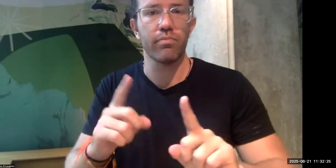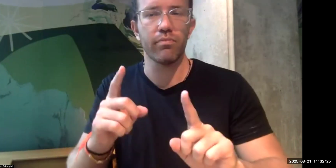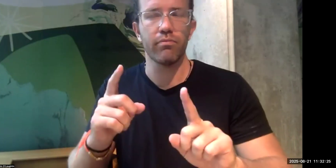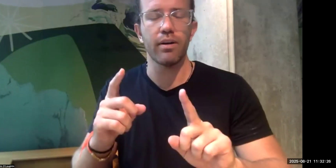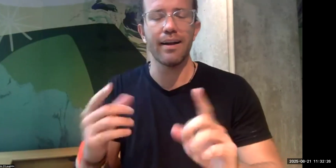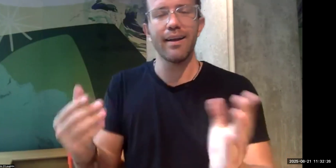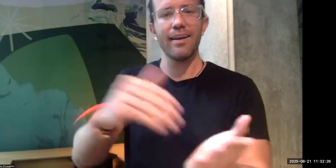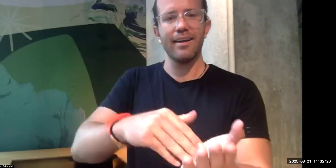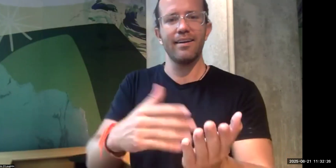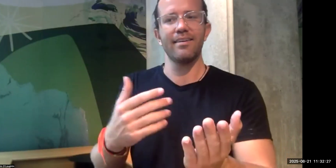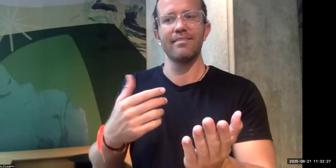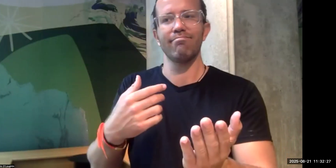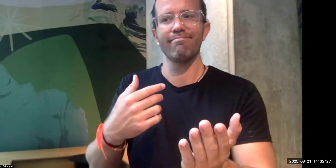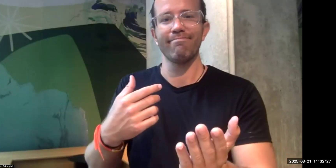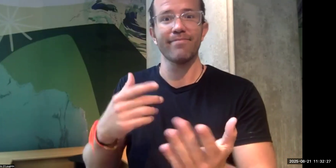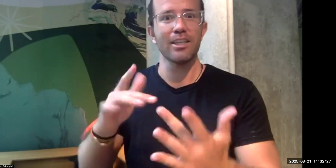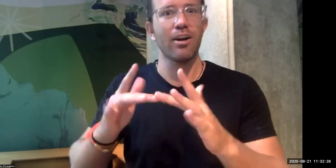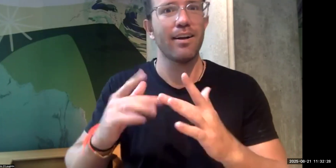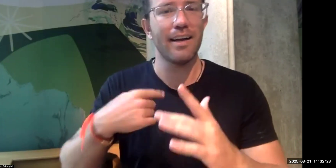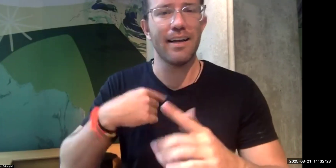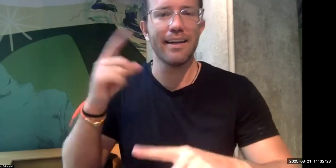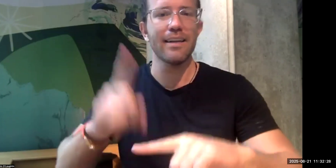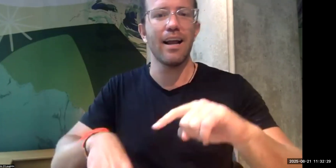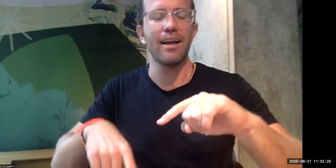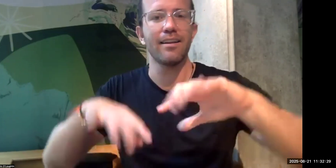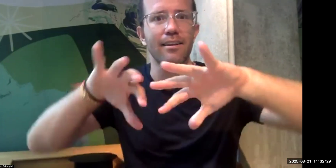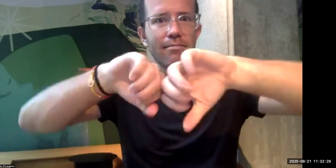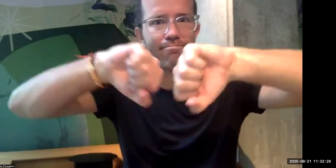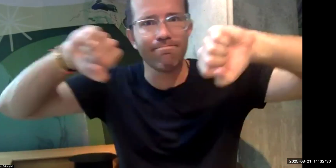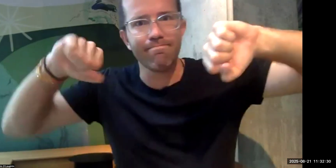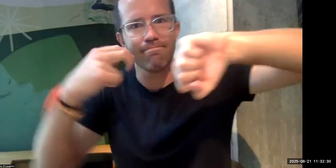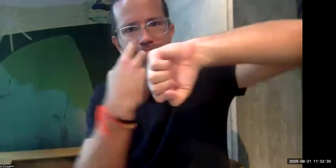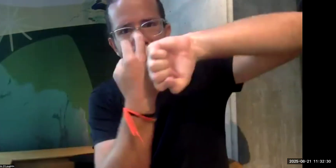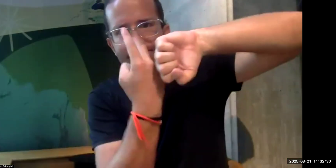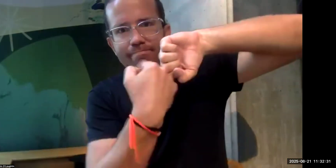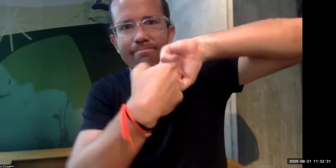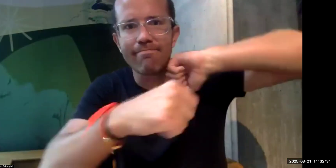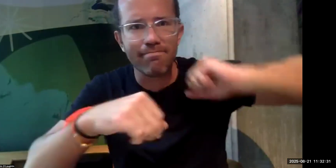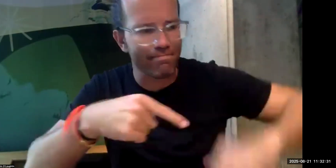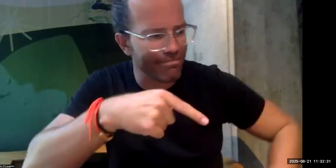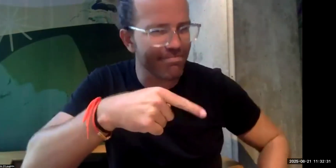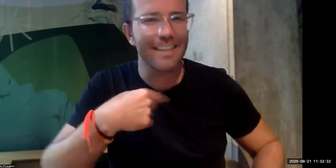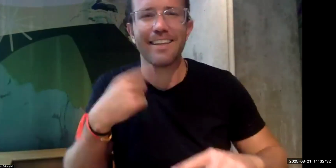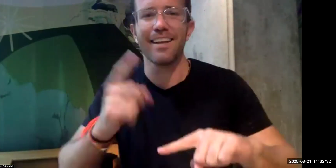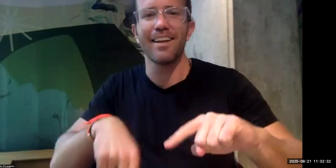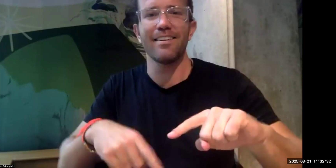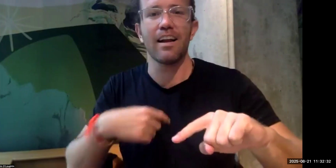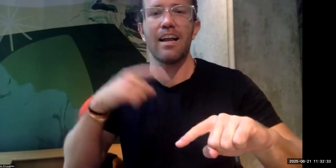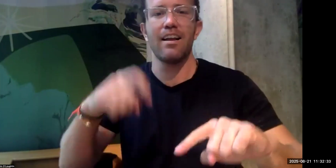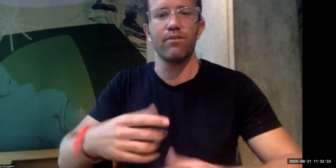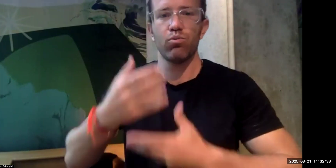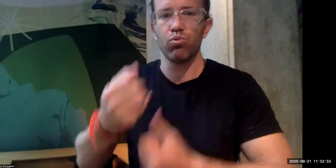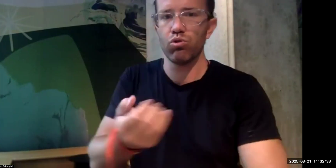need to repeat the video, that's fine. Again, it's an online class, so I'm not going to crawl through your screen